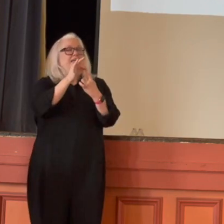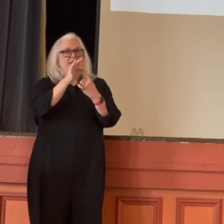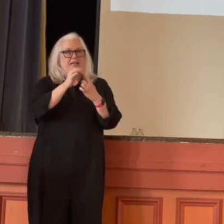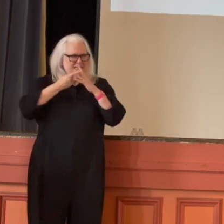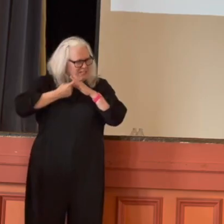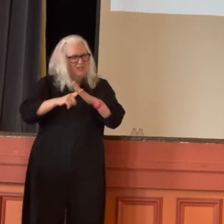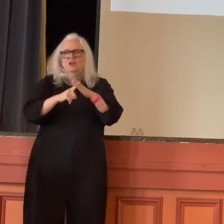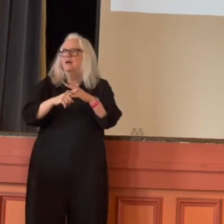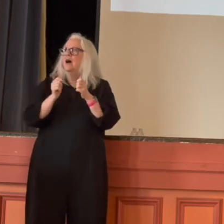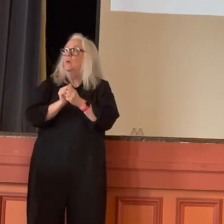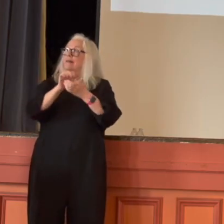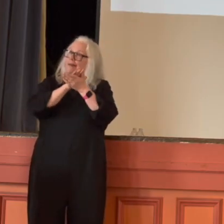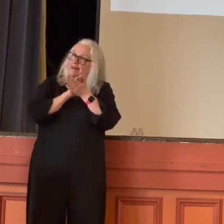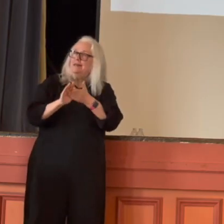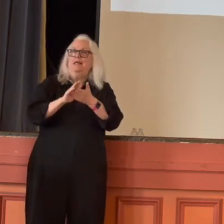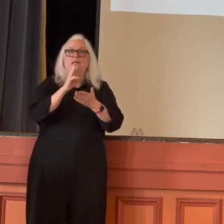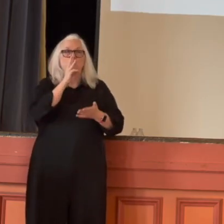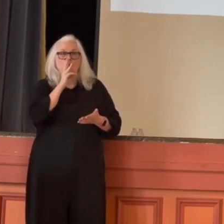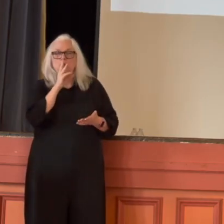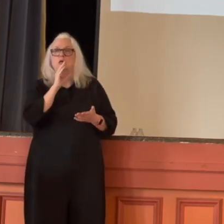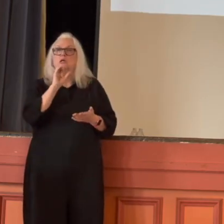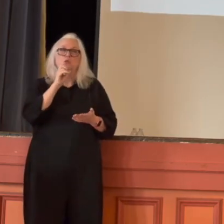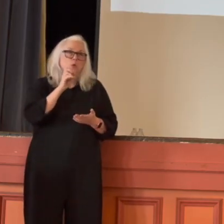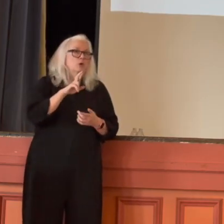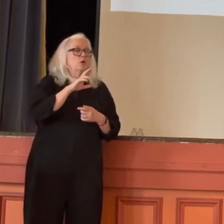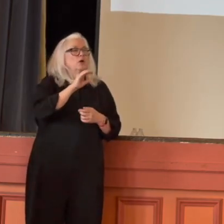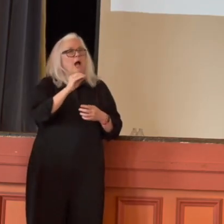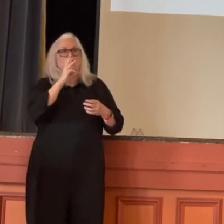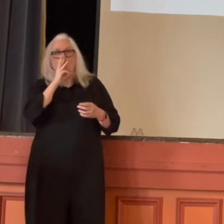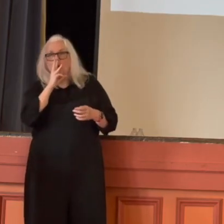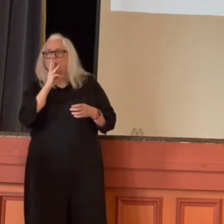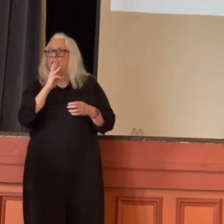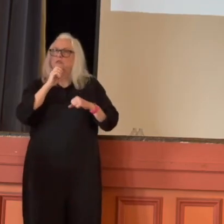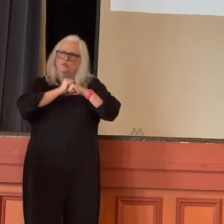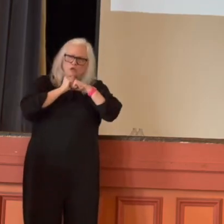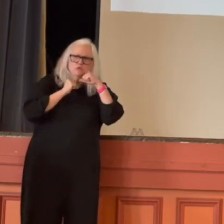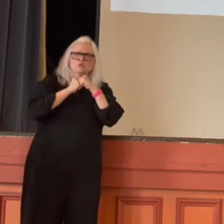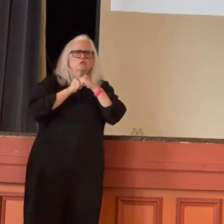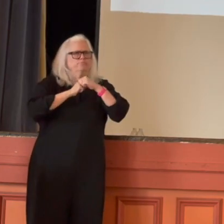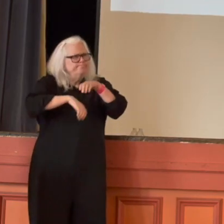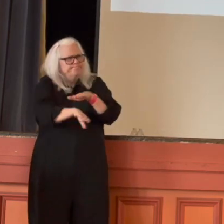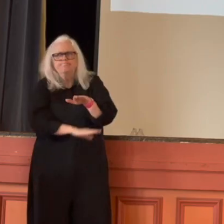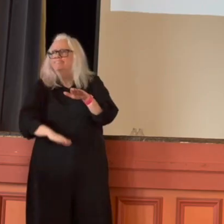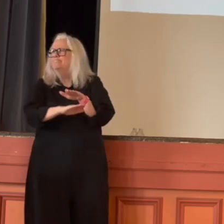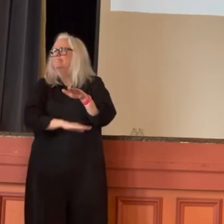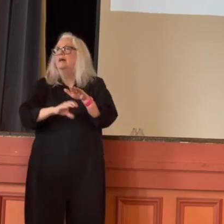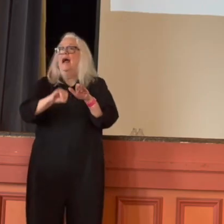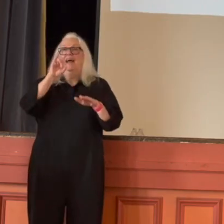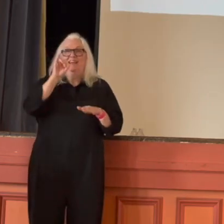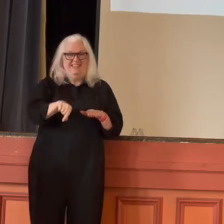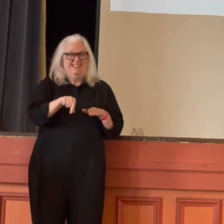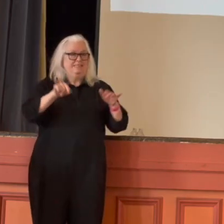Clean Waters, combining water, infrastructure, community, and partnerships. This is an